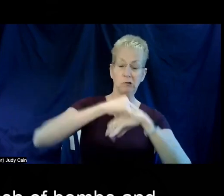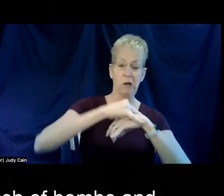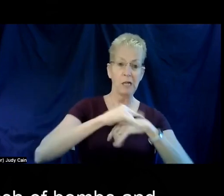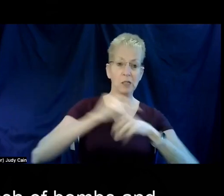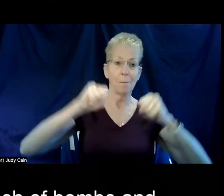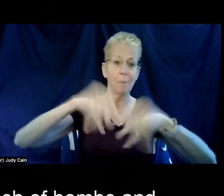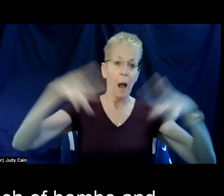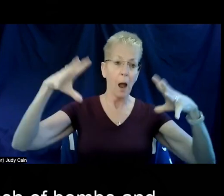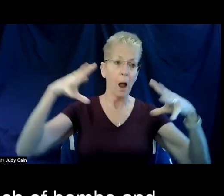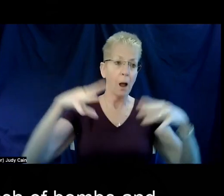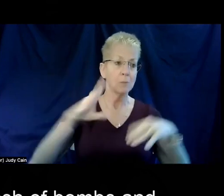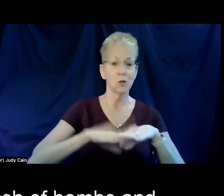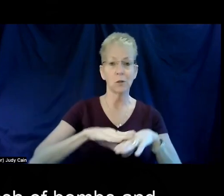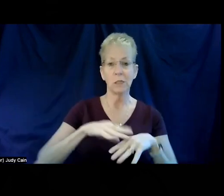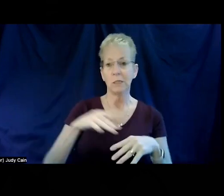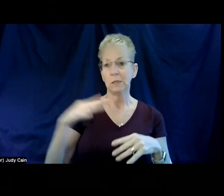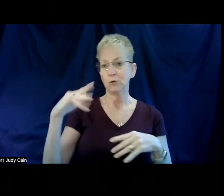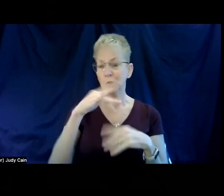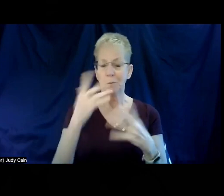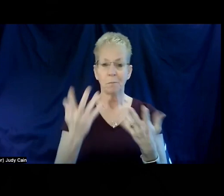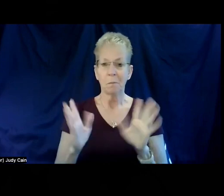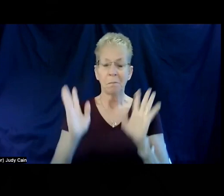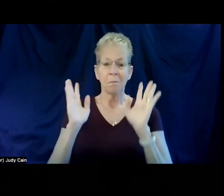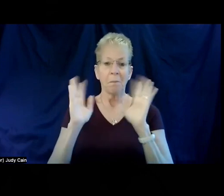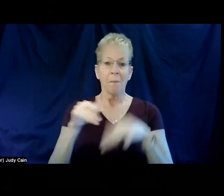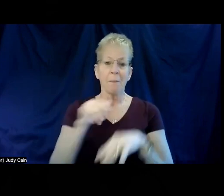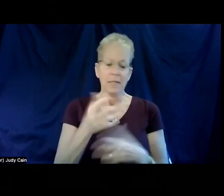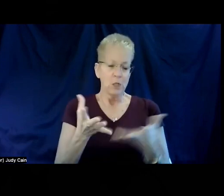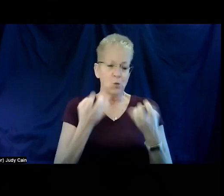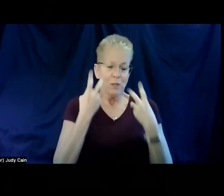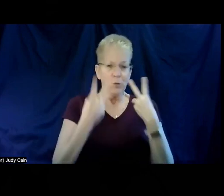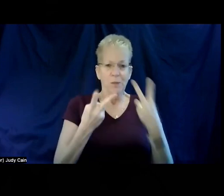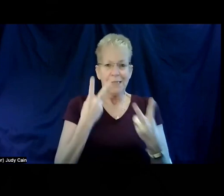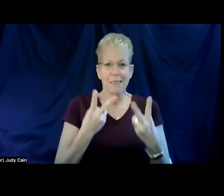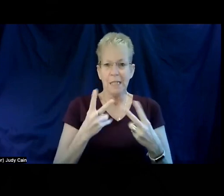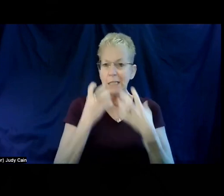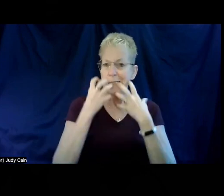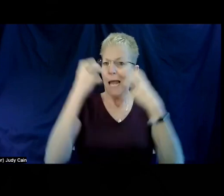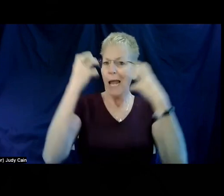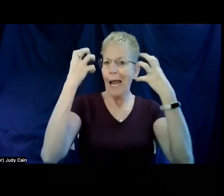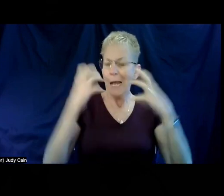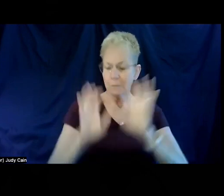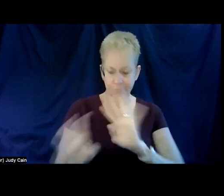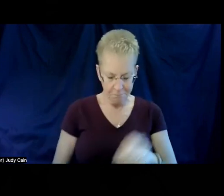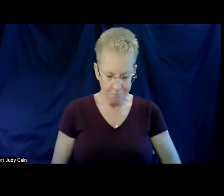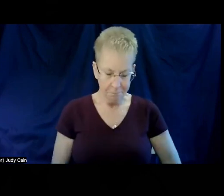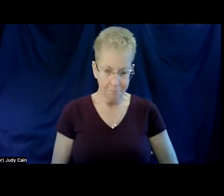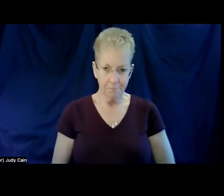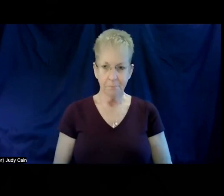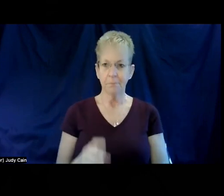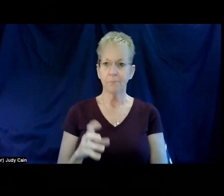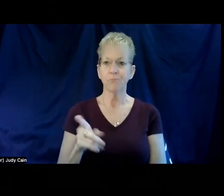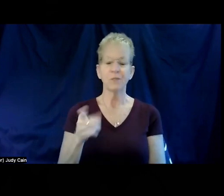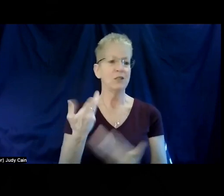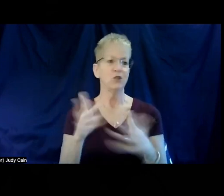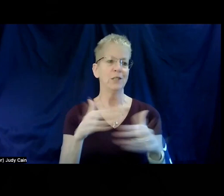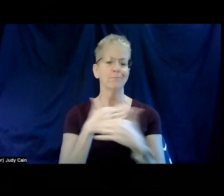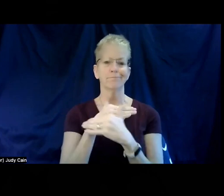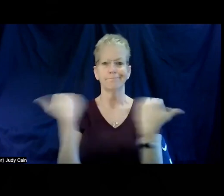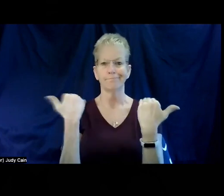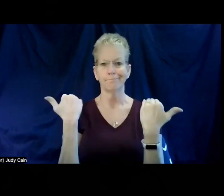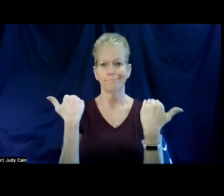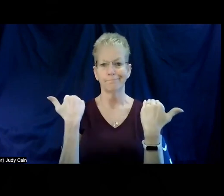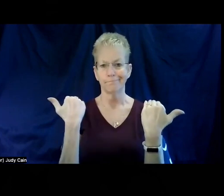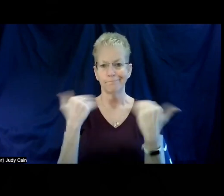death, of Germans in their midst, of torn bodies and shrieking men demanding care. She had had enough of that in